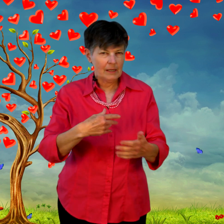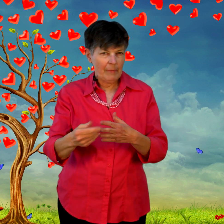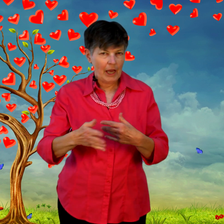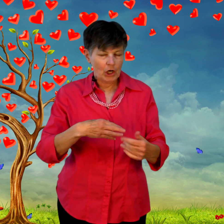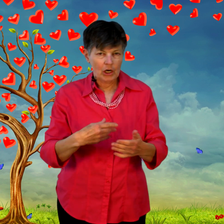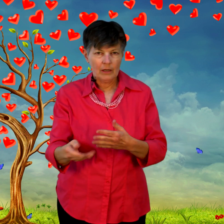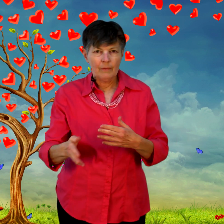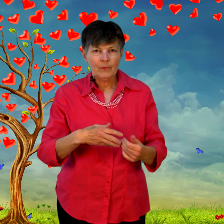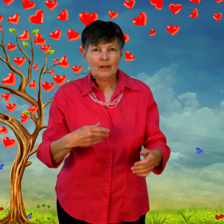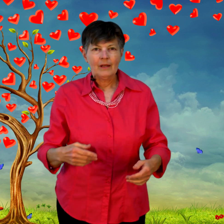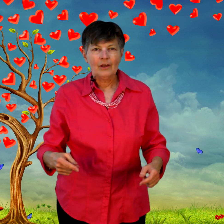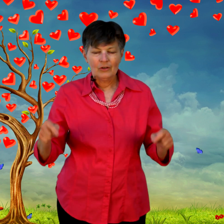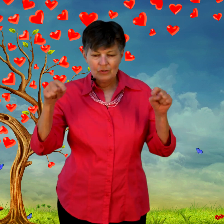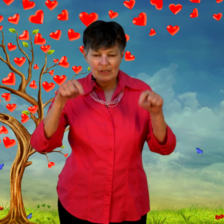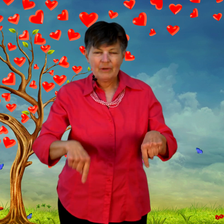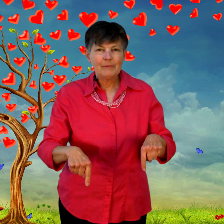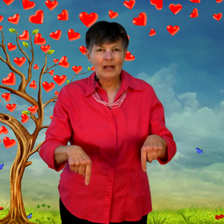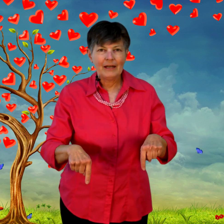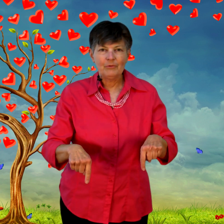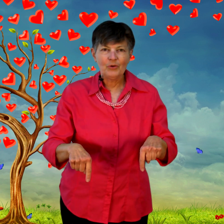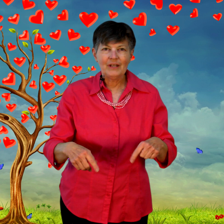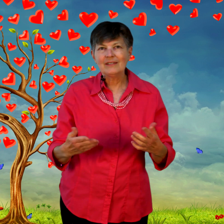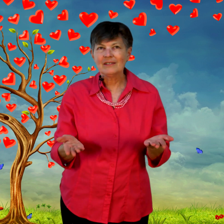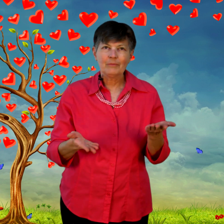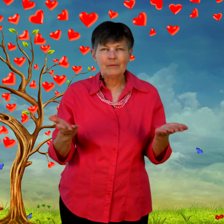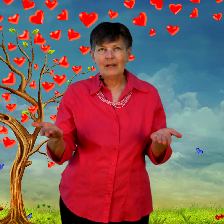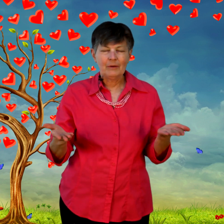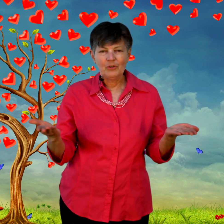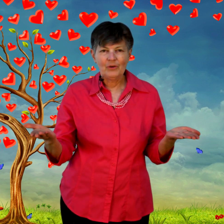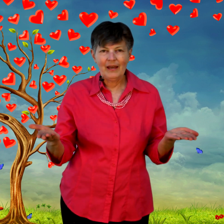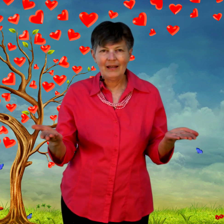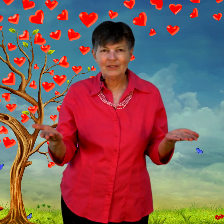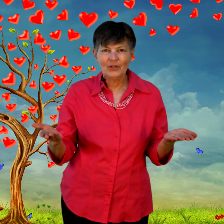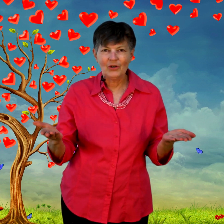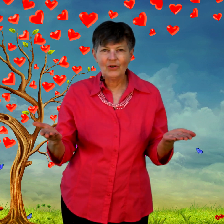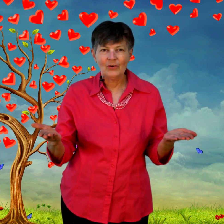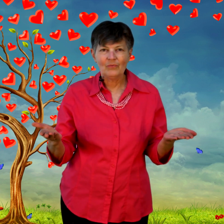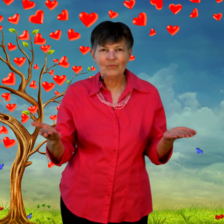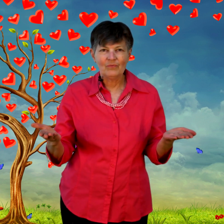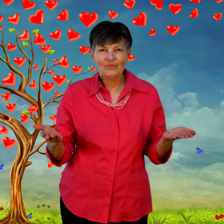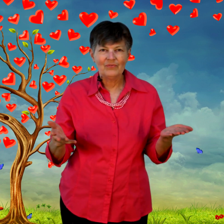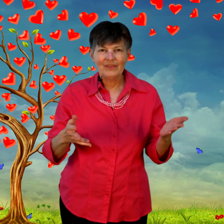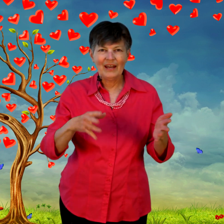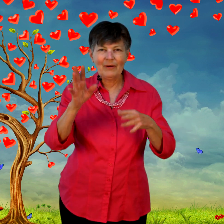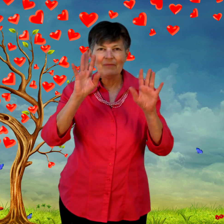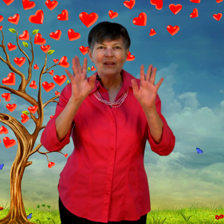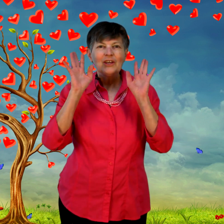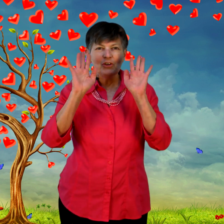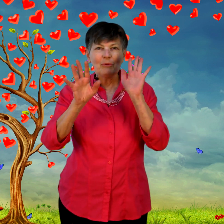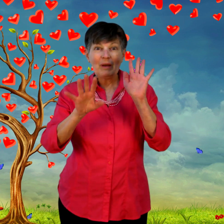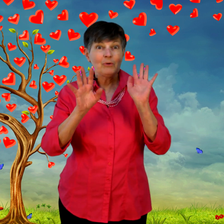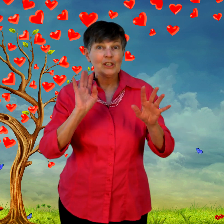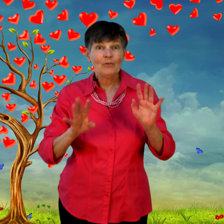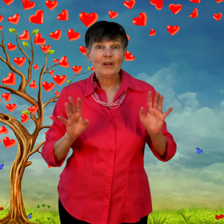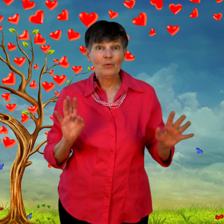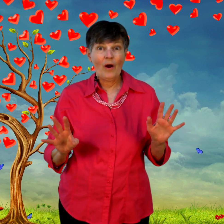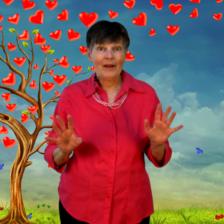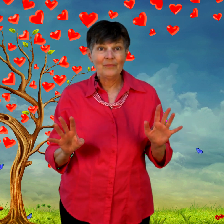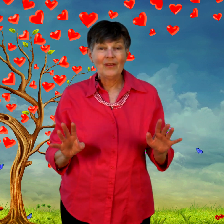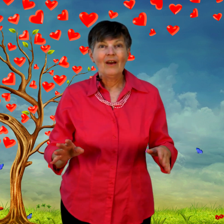matter. You know, so sometimes I'll end up doing this and sometimes I'll end up doing that. So anyway, you can pick whichever way you want. All